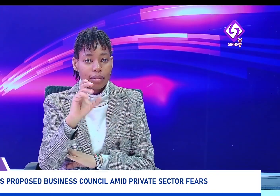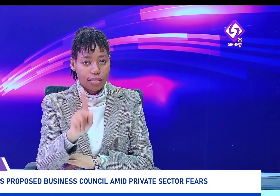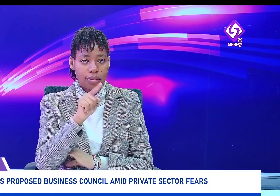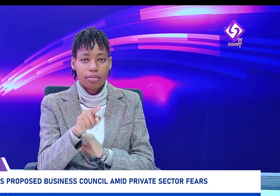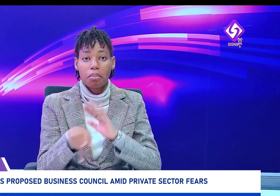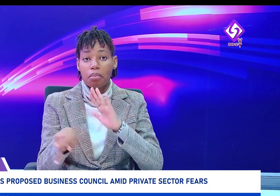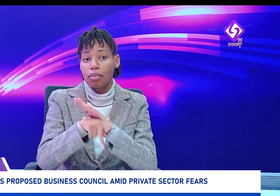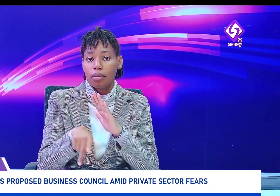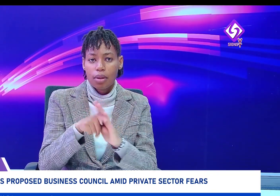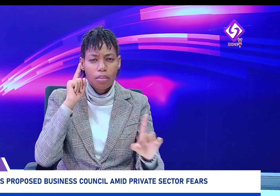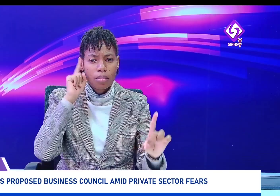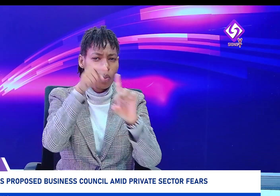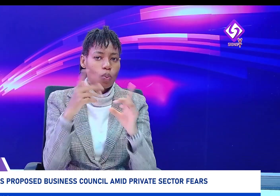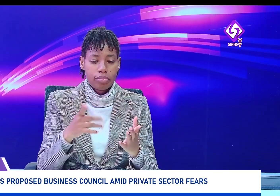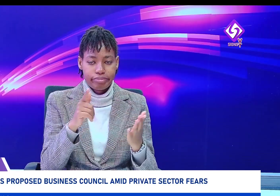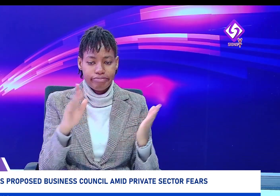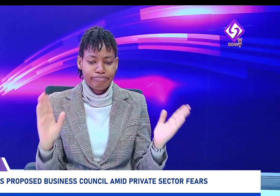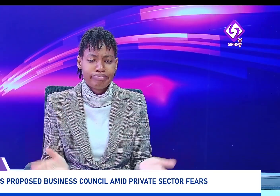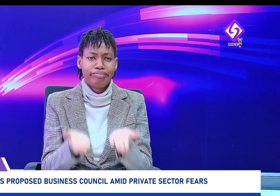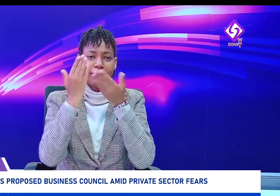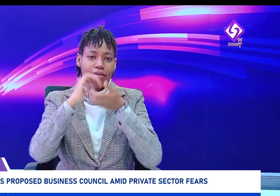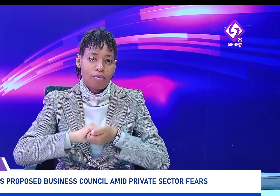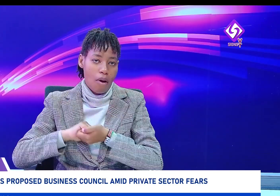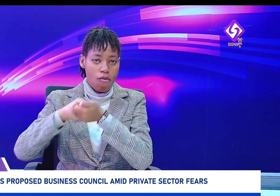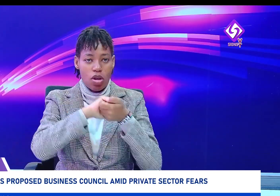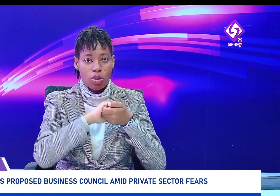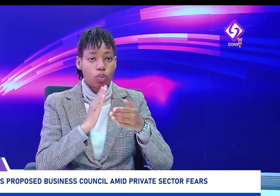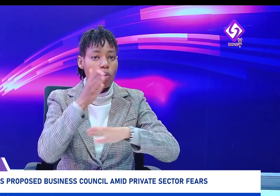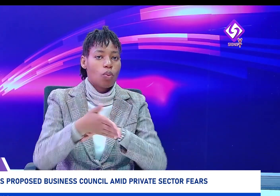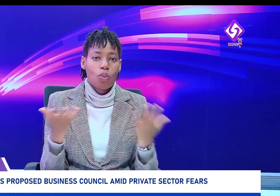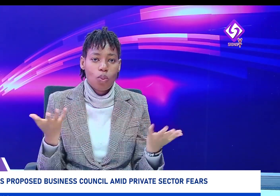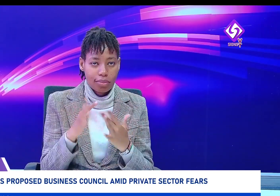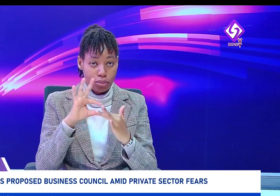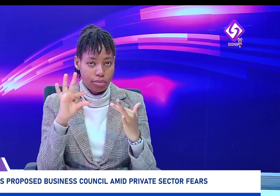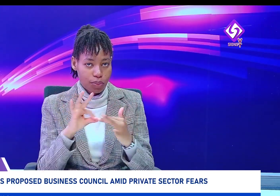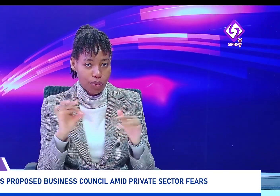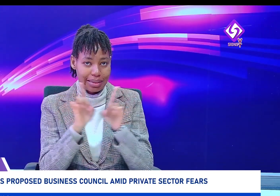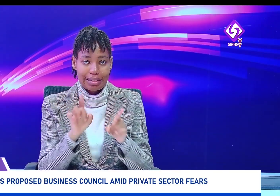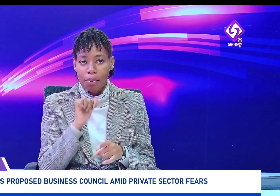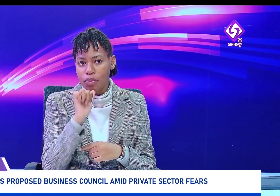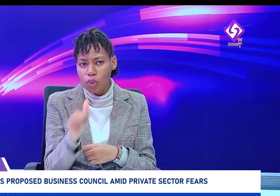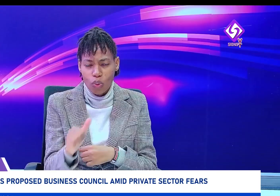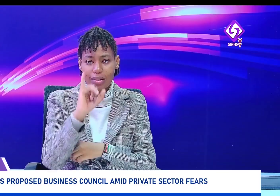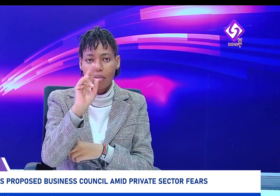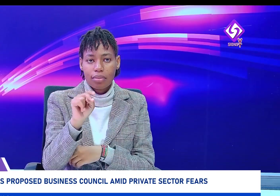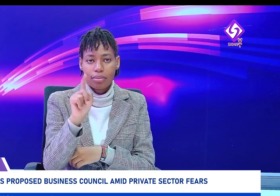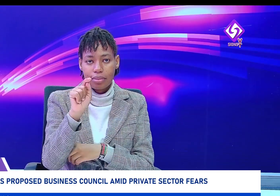Officials maintain that BCK is primarily aimed at improving coordination across the sector and is